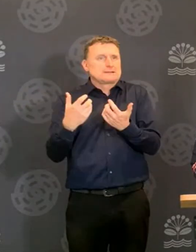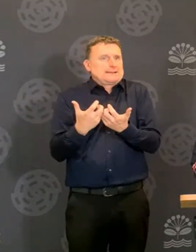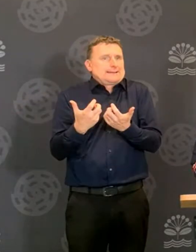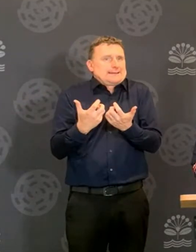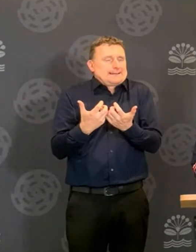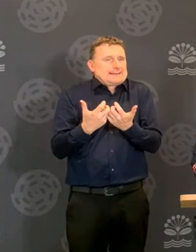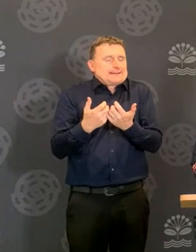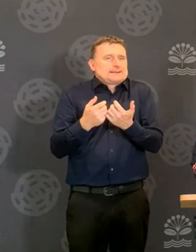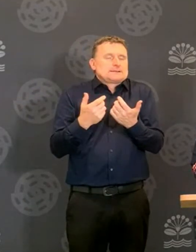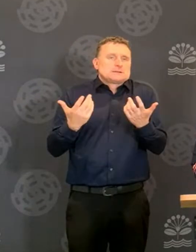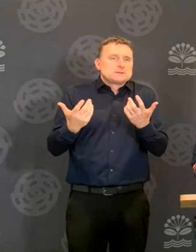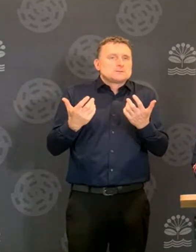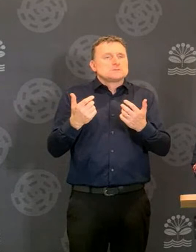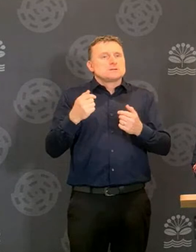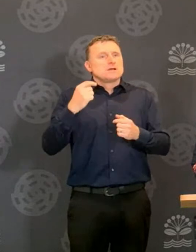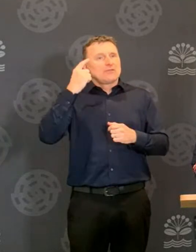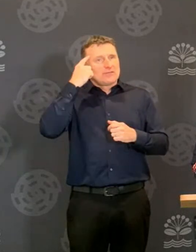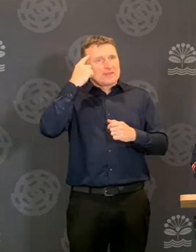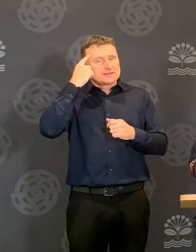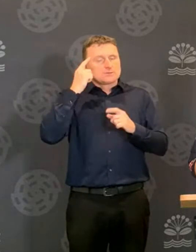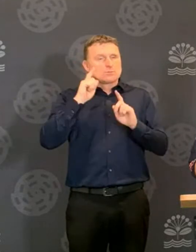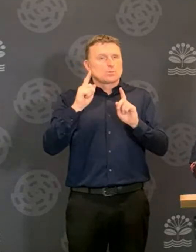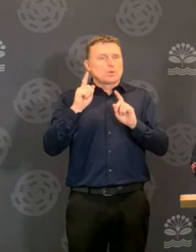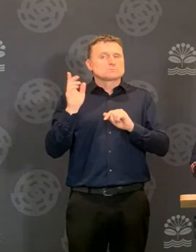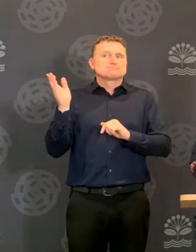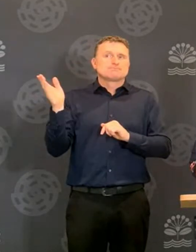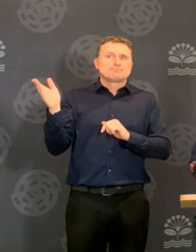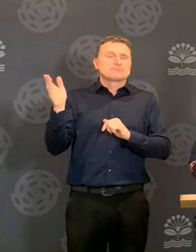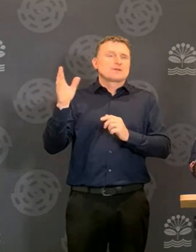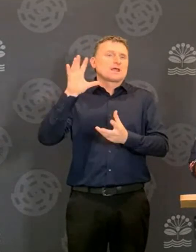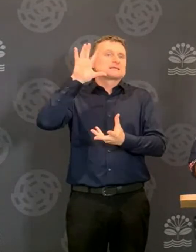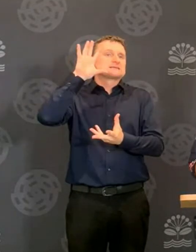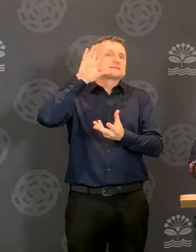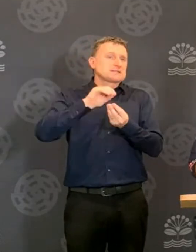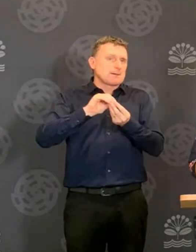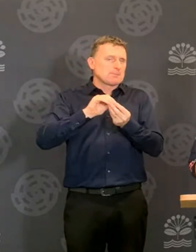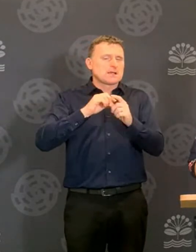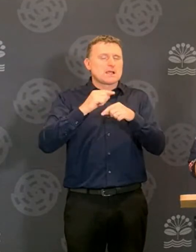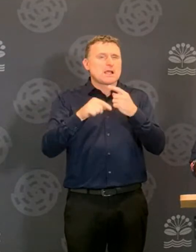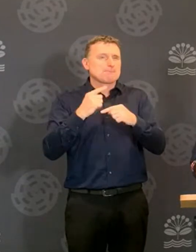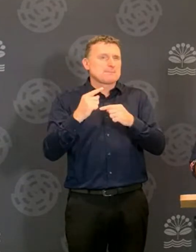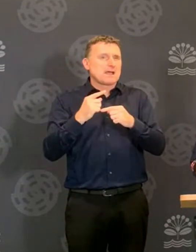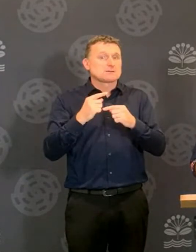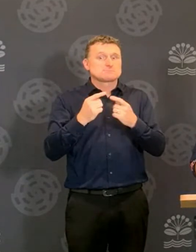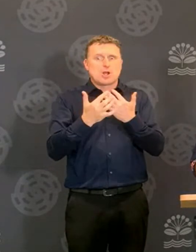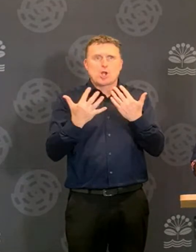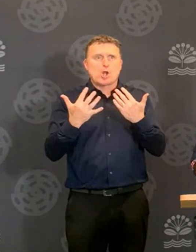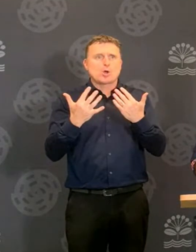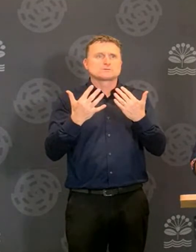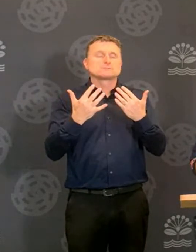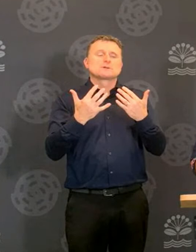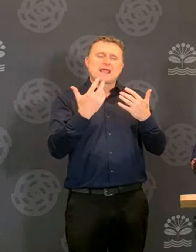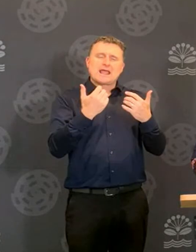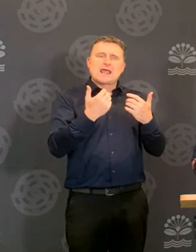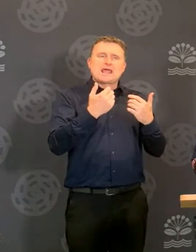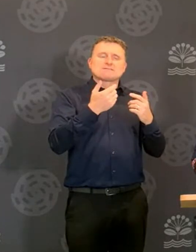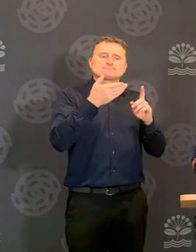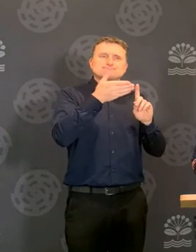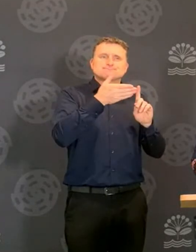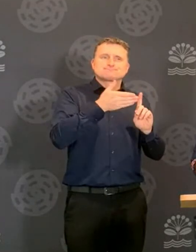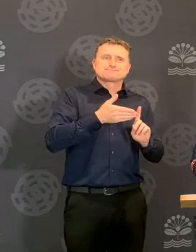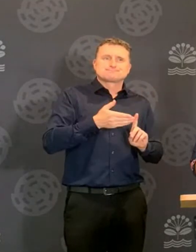water. I guess the message of that is that, sort of a summary in a way, is that there are lots of different solutions,